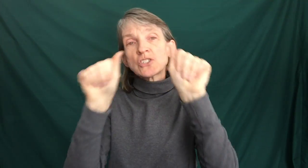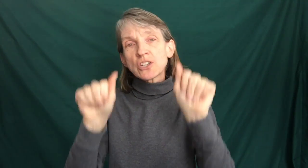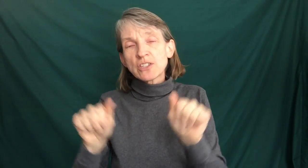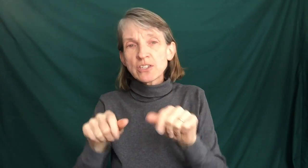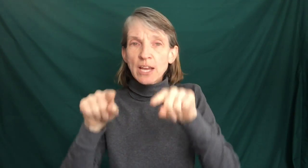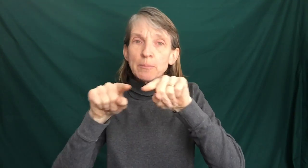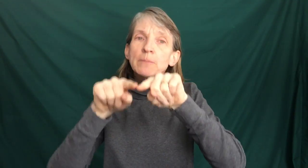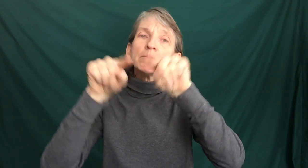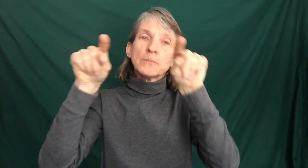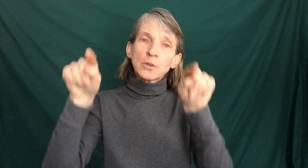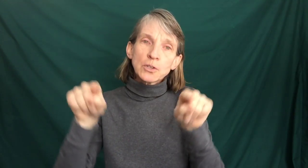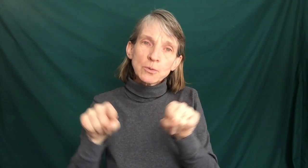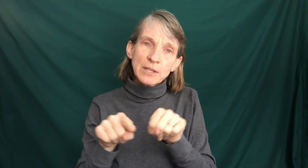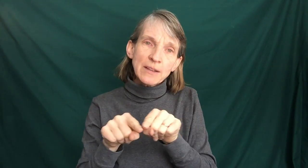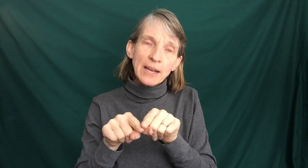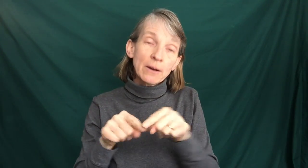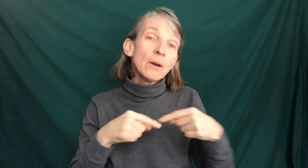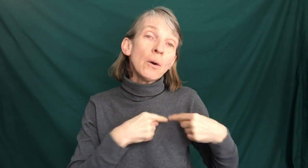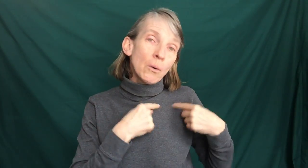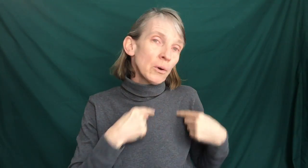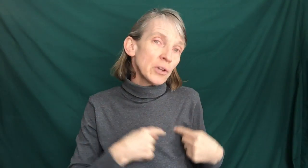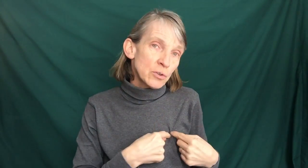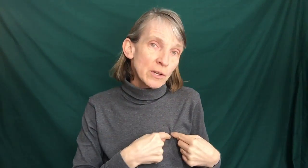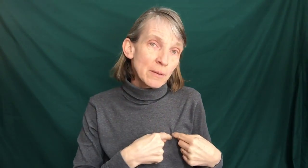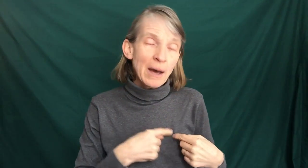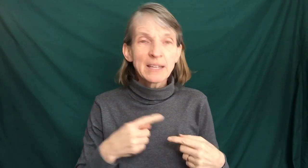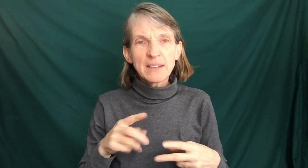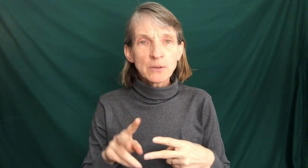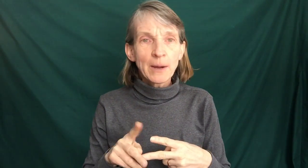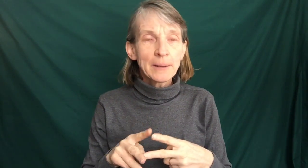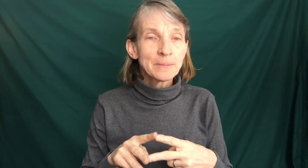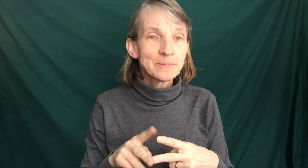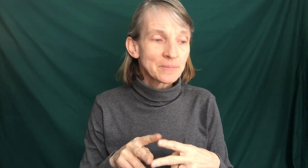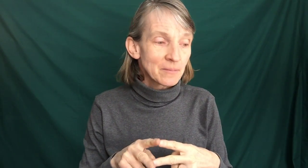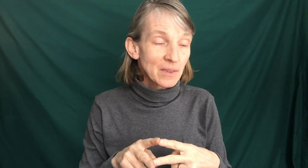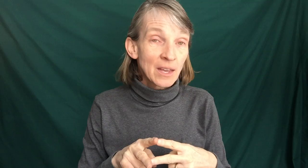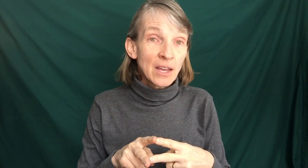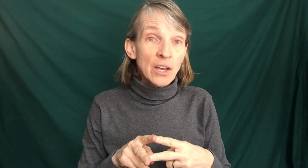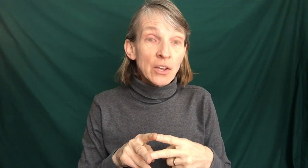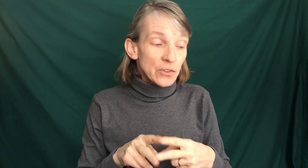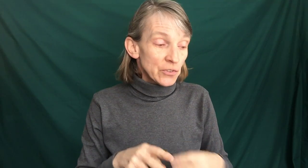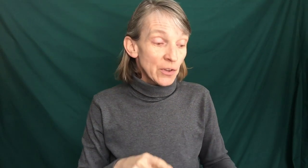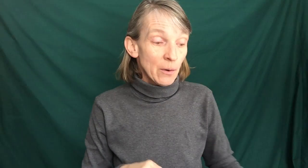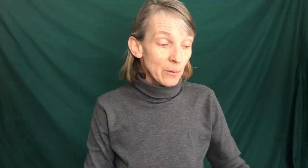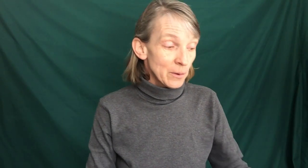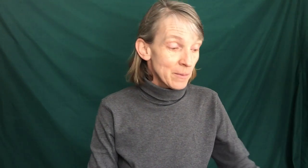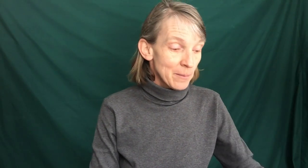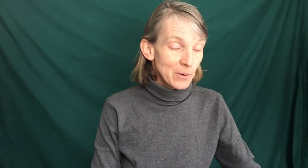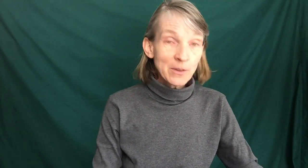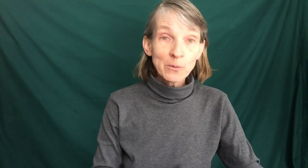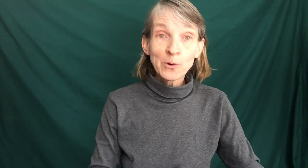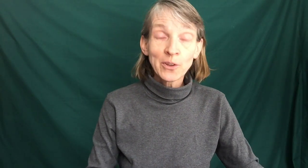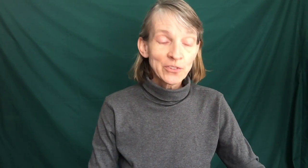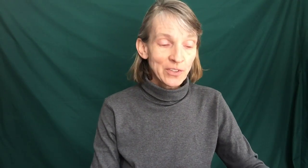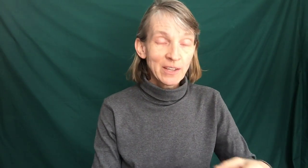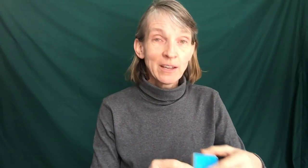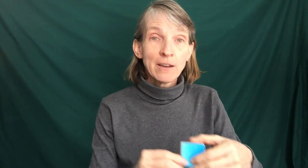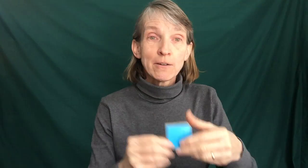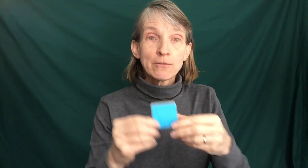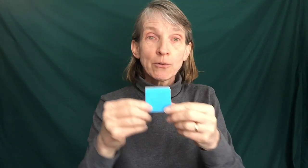just the shape, you could do it in the air, or you could do it on the body, either way. So remember the rules